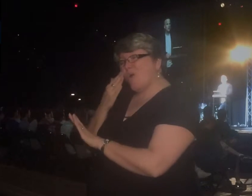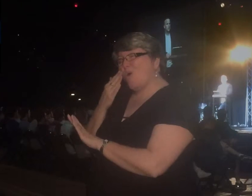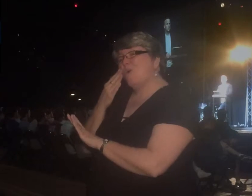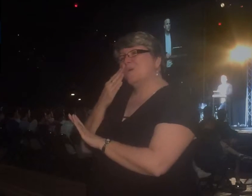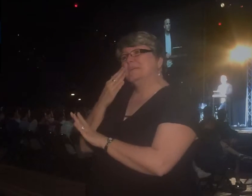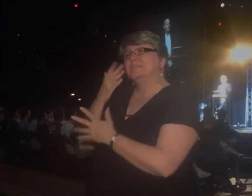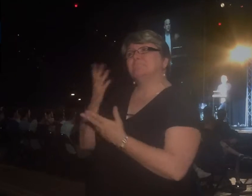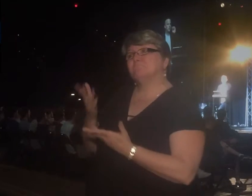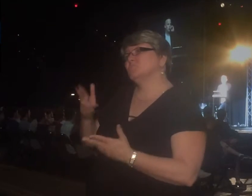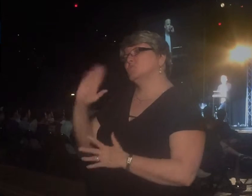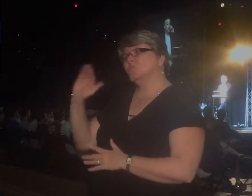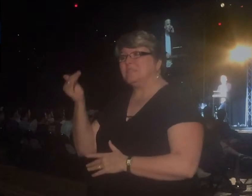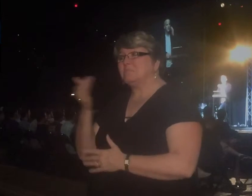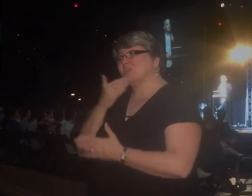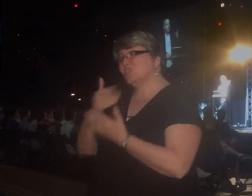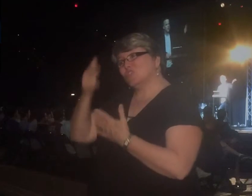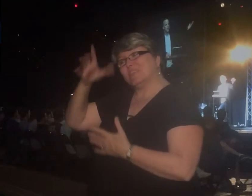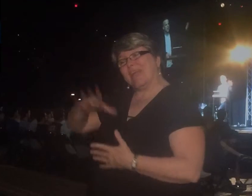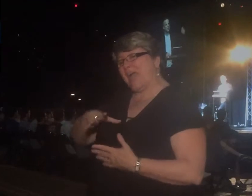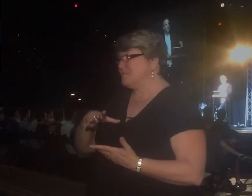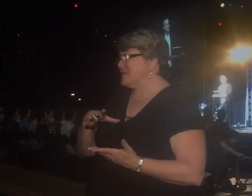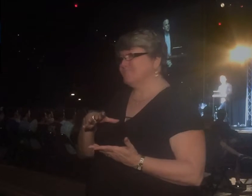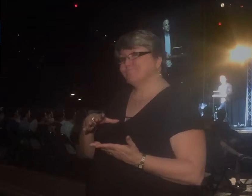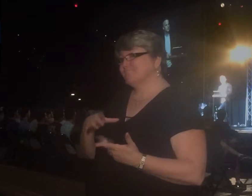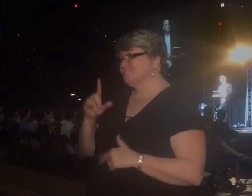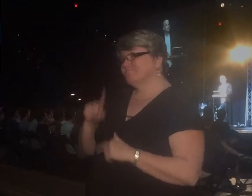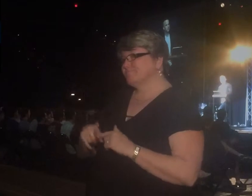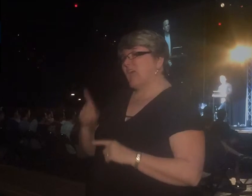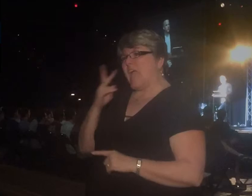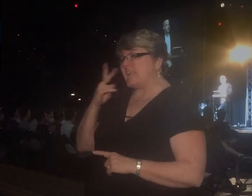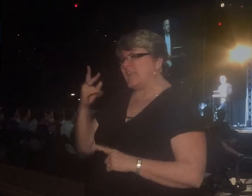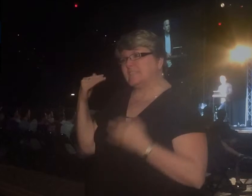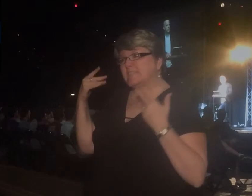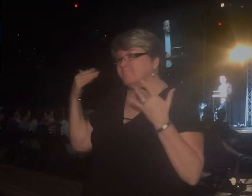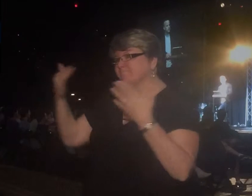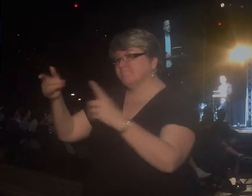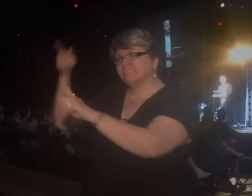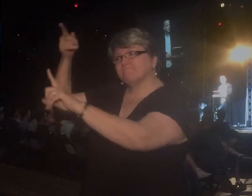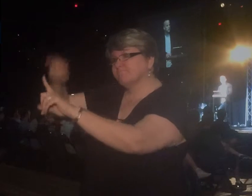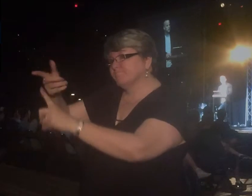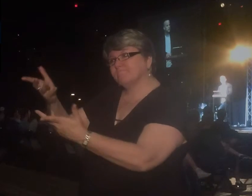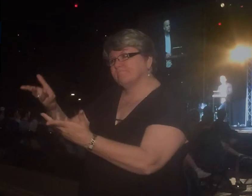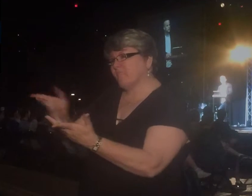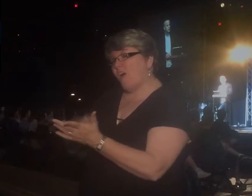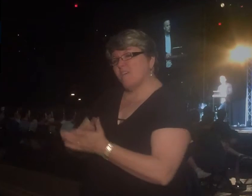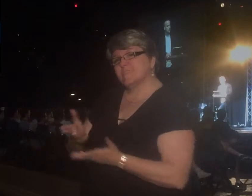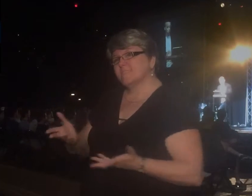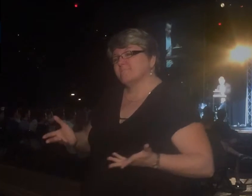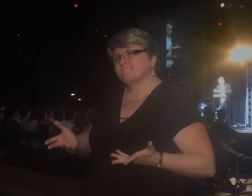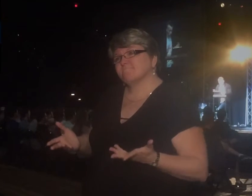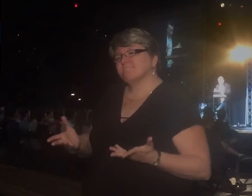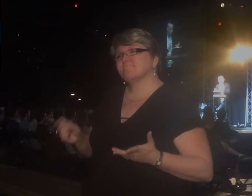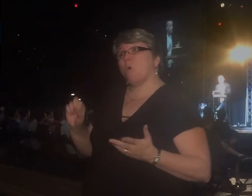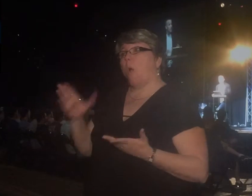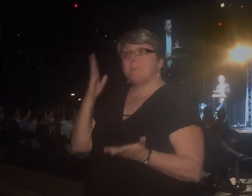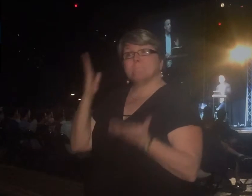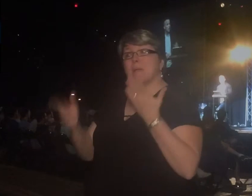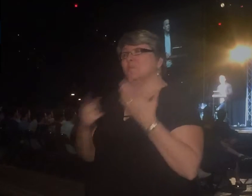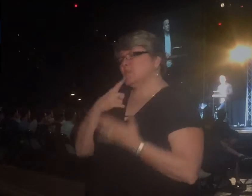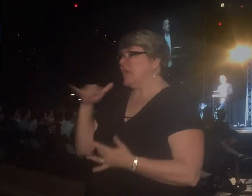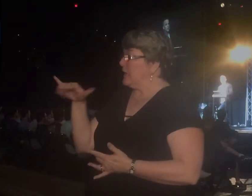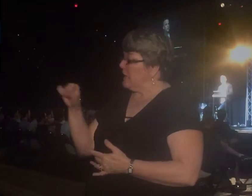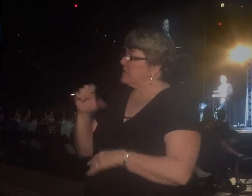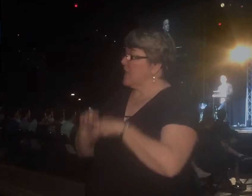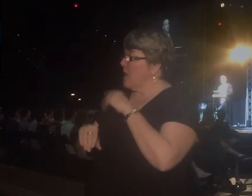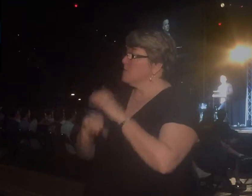say, you seem like a great guy, but I can't see it going anywhere, honestly. Or